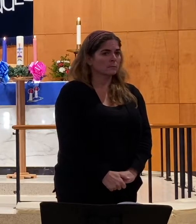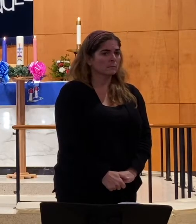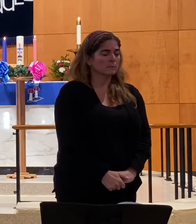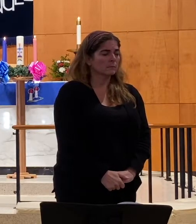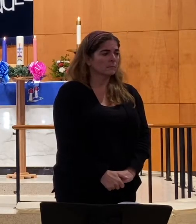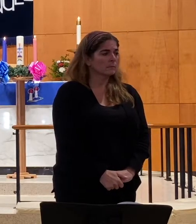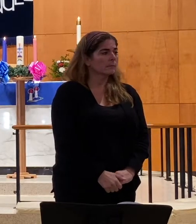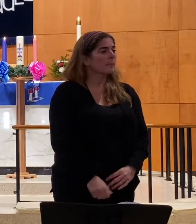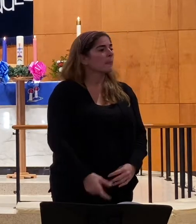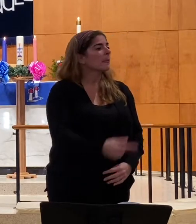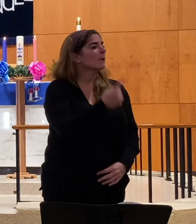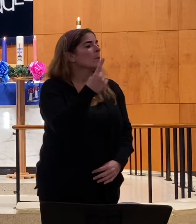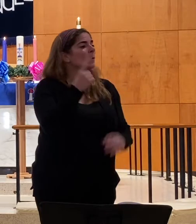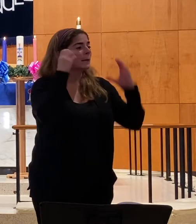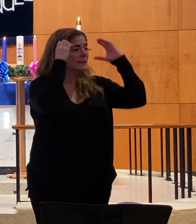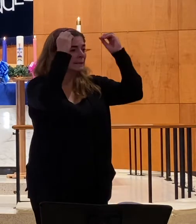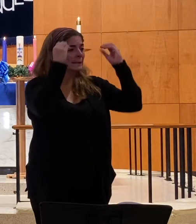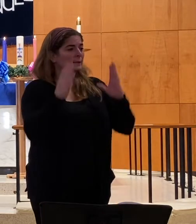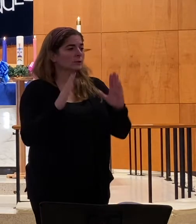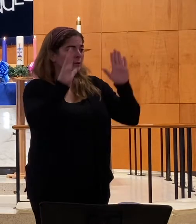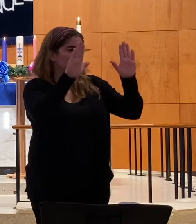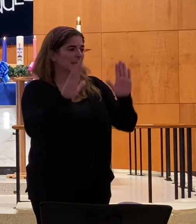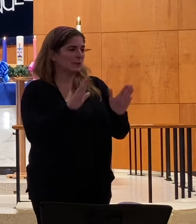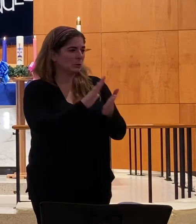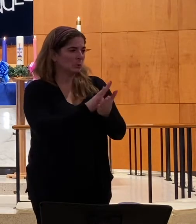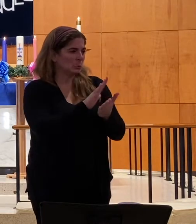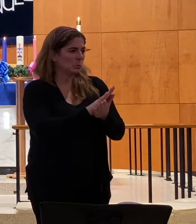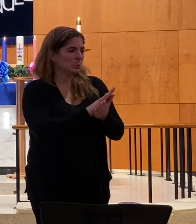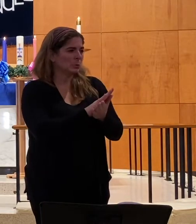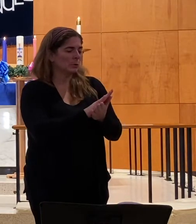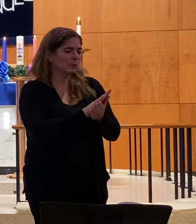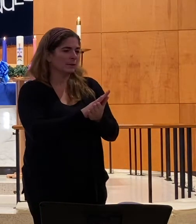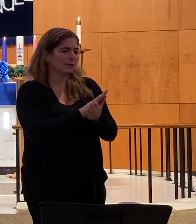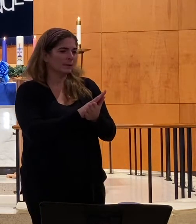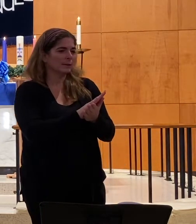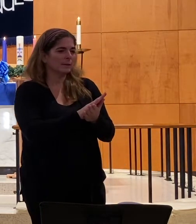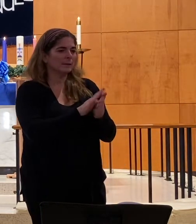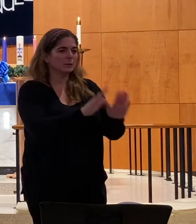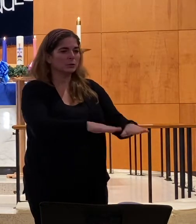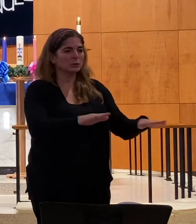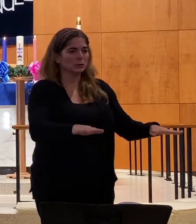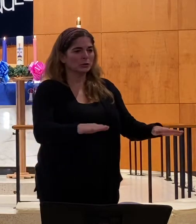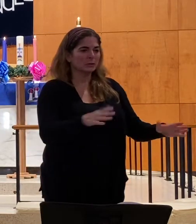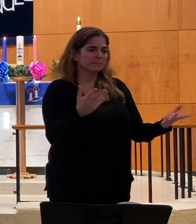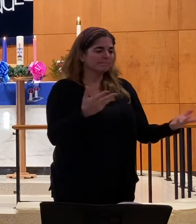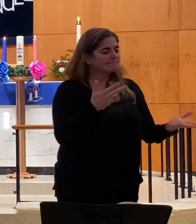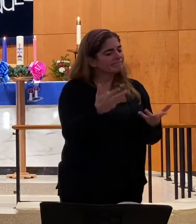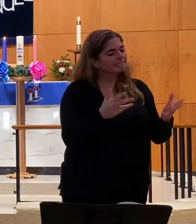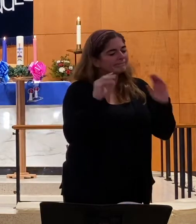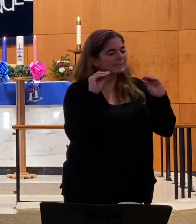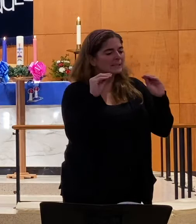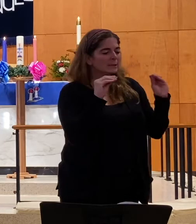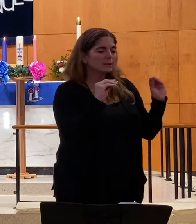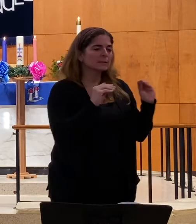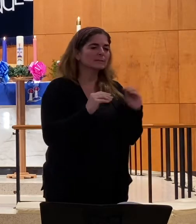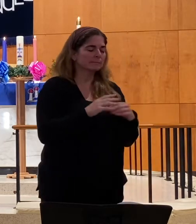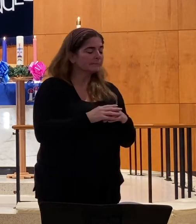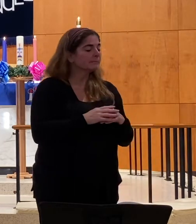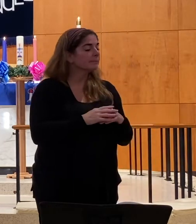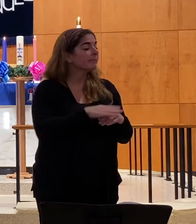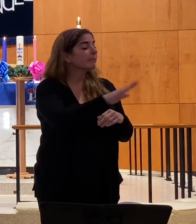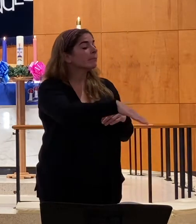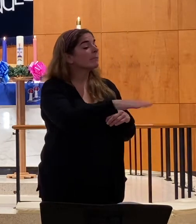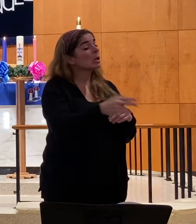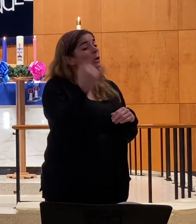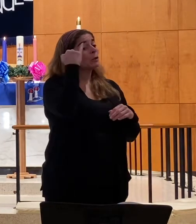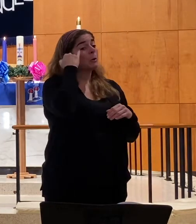A Sunday school teacher in Kansas reports to have had the following conversation with her class. If I were to